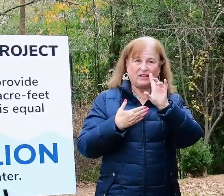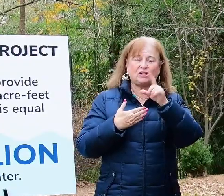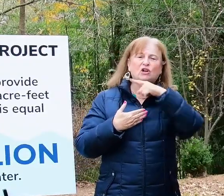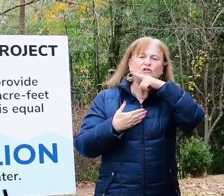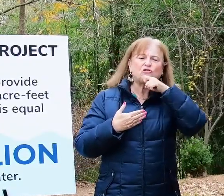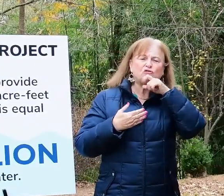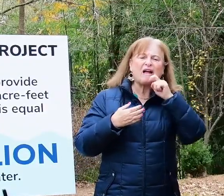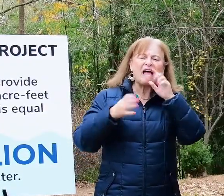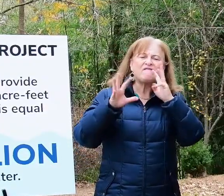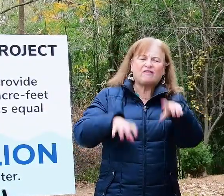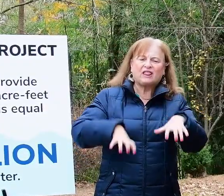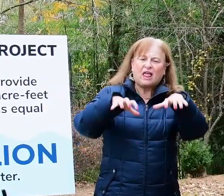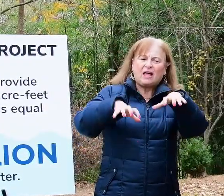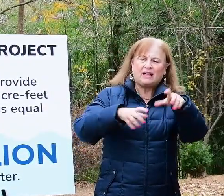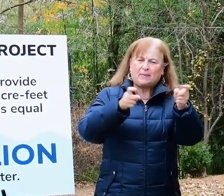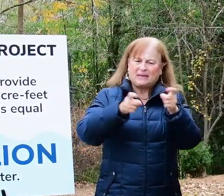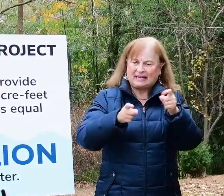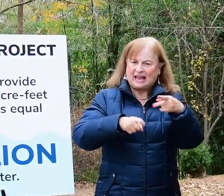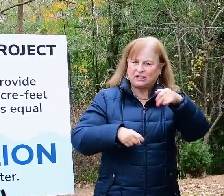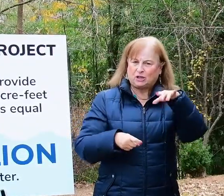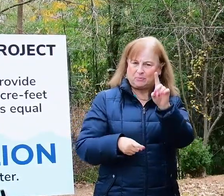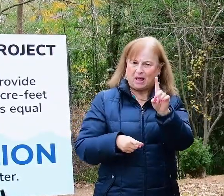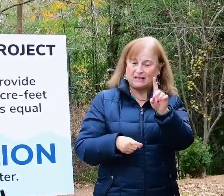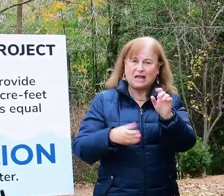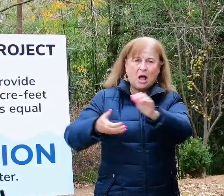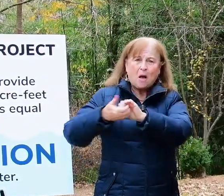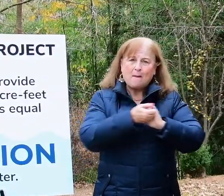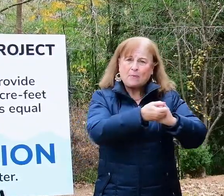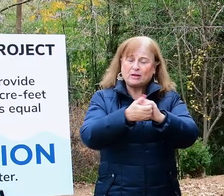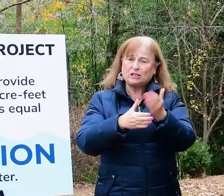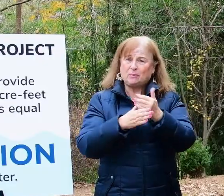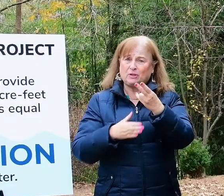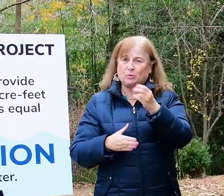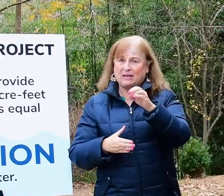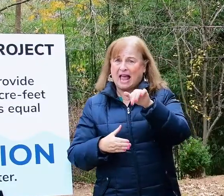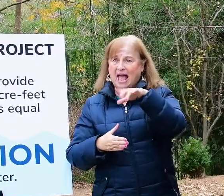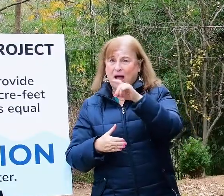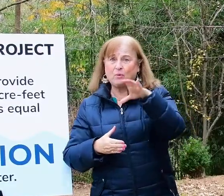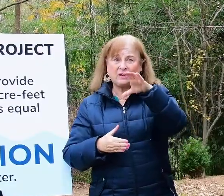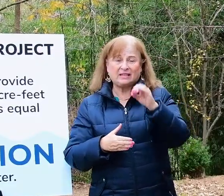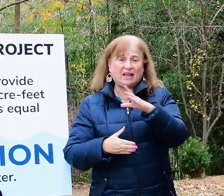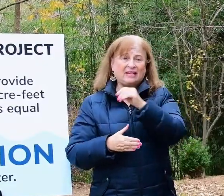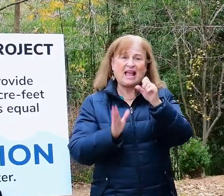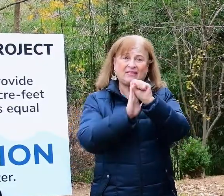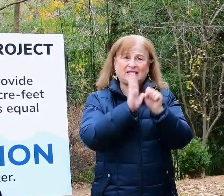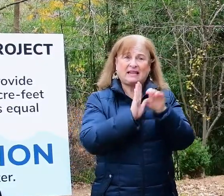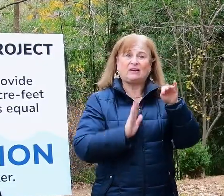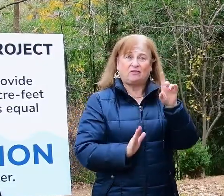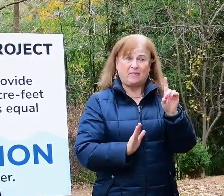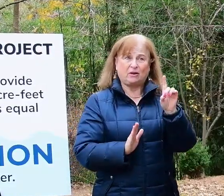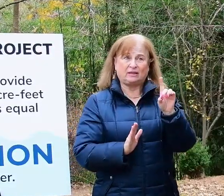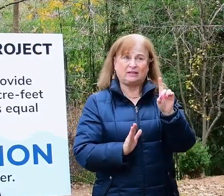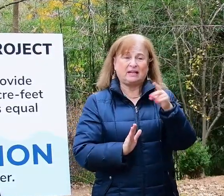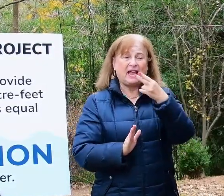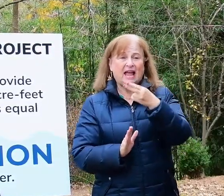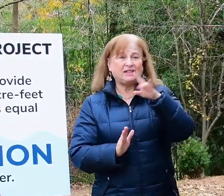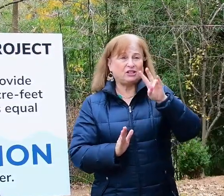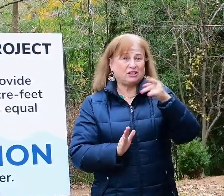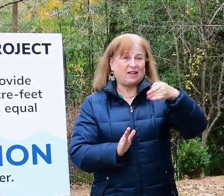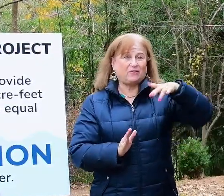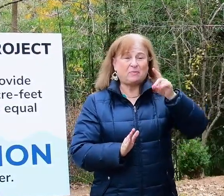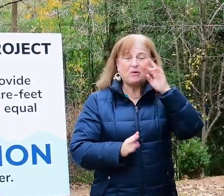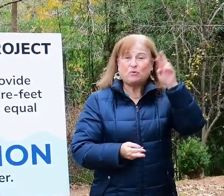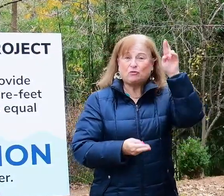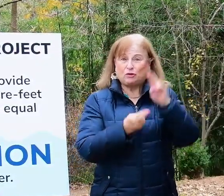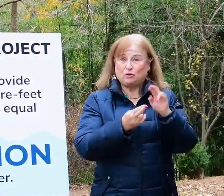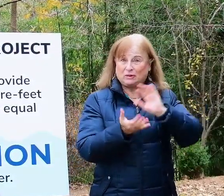Flood Mitigation Pond, a partnership between Howard County and the state of Maryland. The H7 pond will